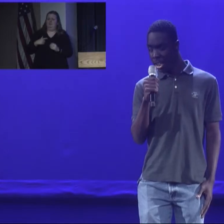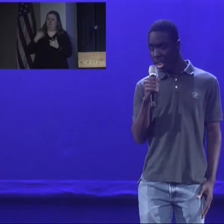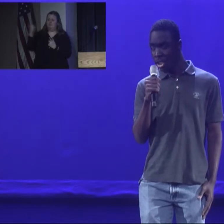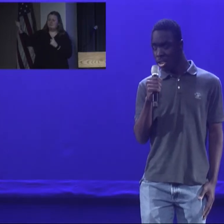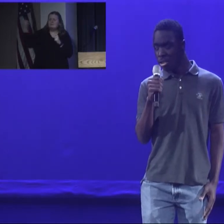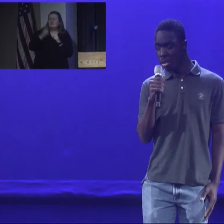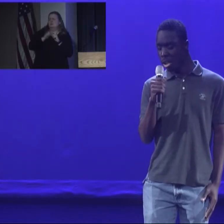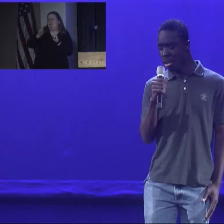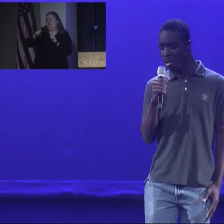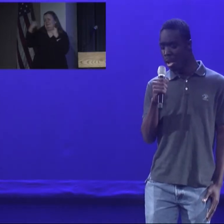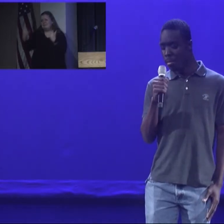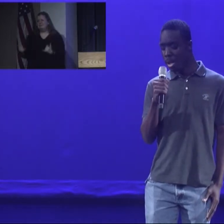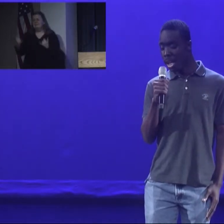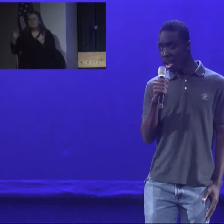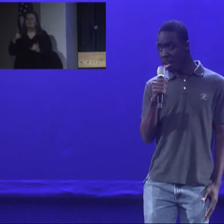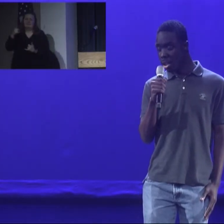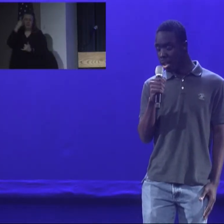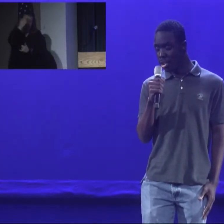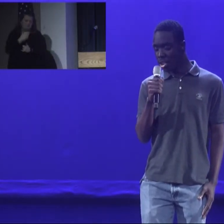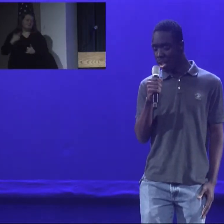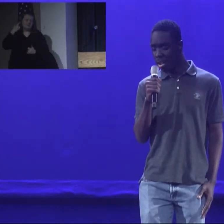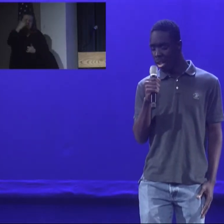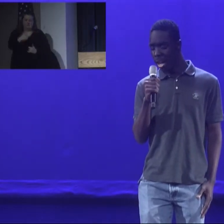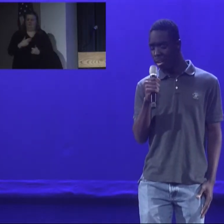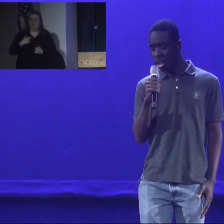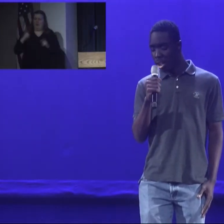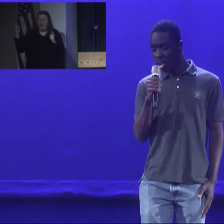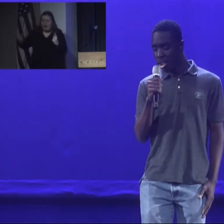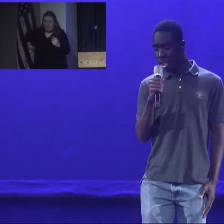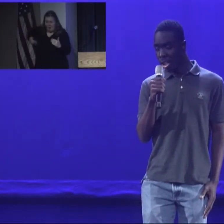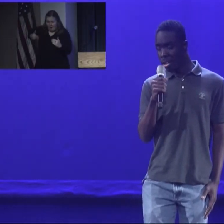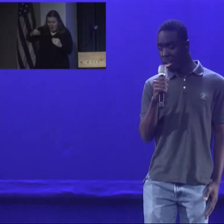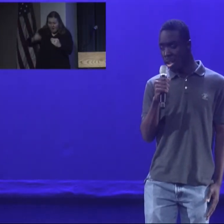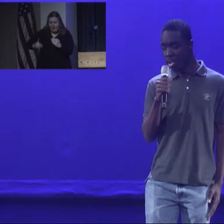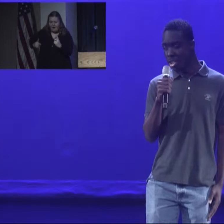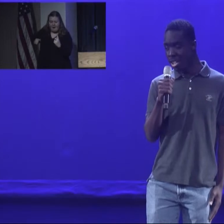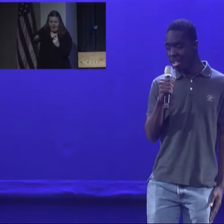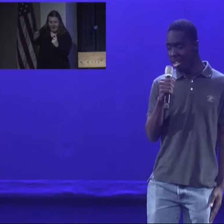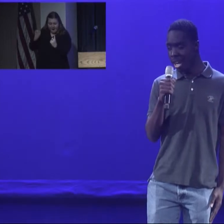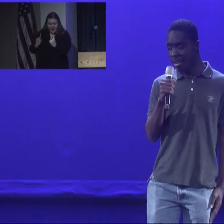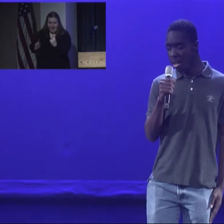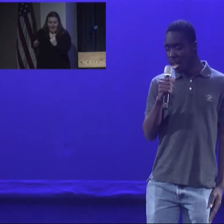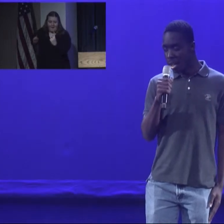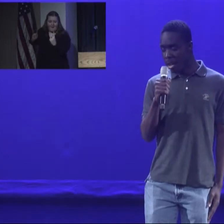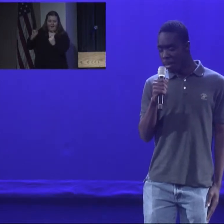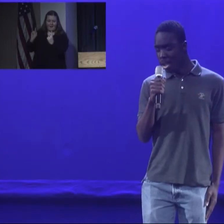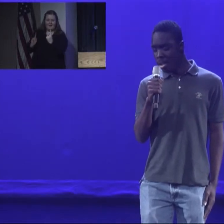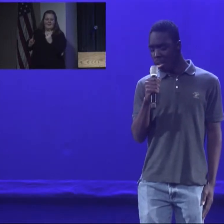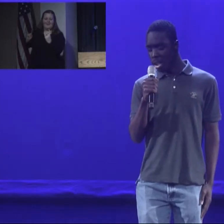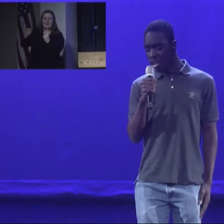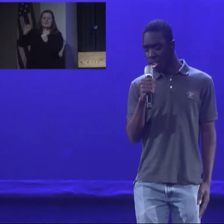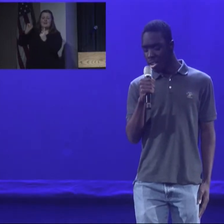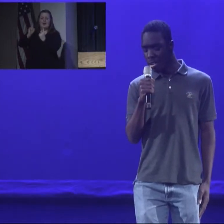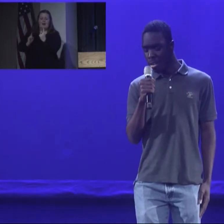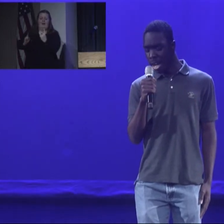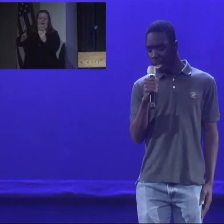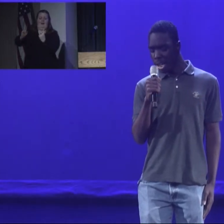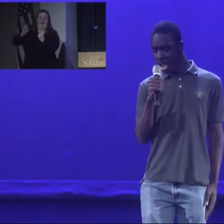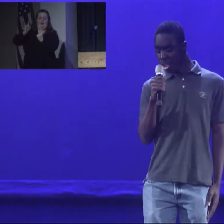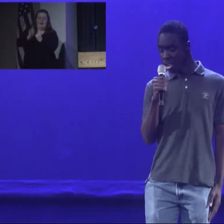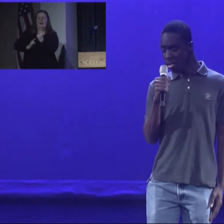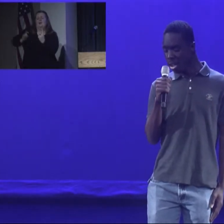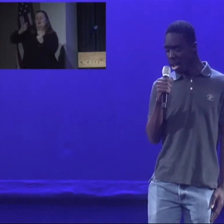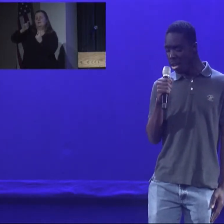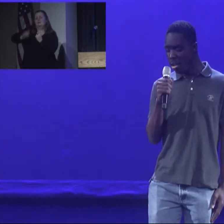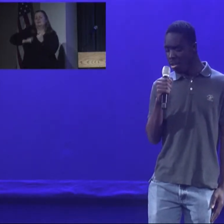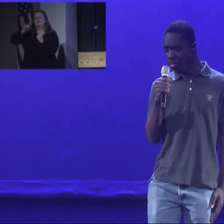back, I need you to hold me a little closer now, just a little closer now. Come a little closer, I